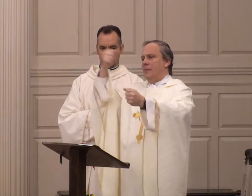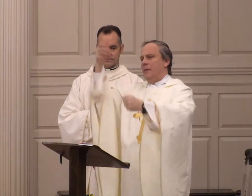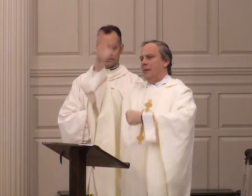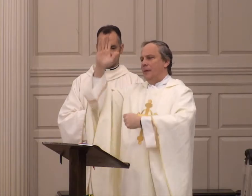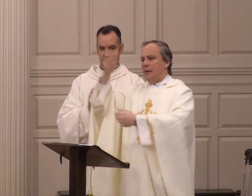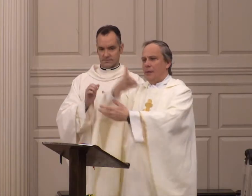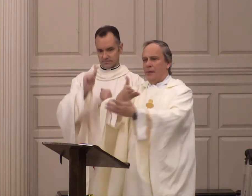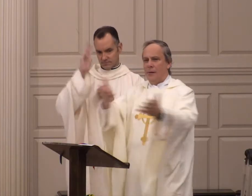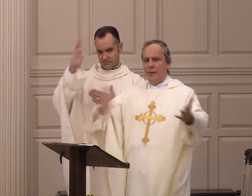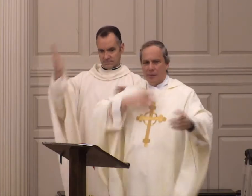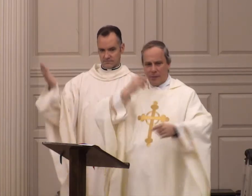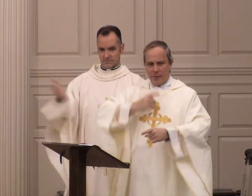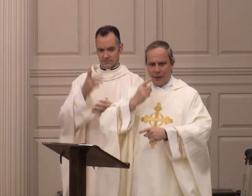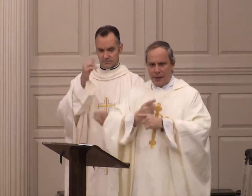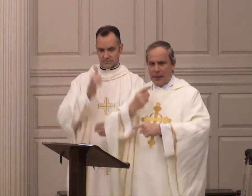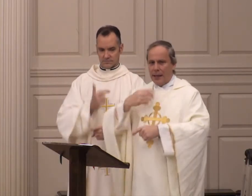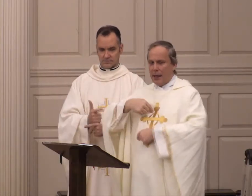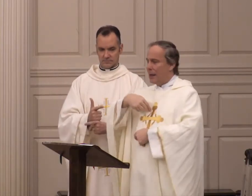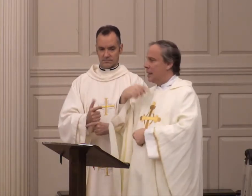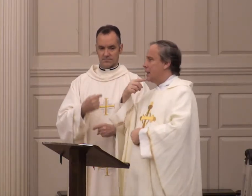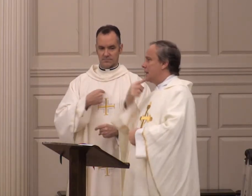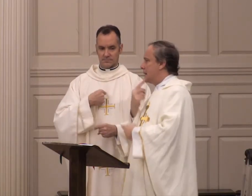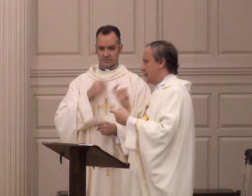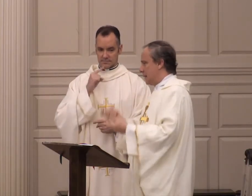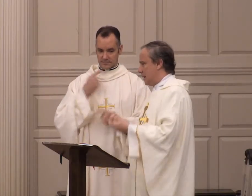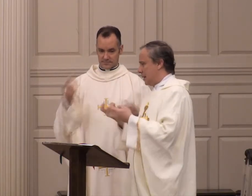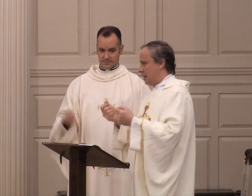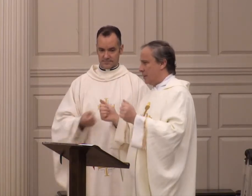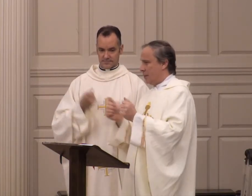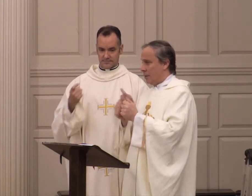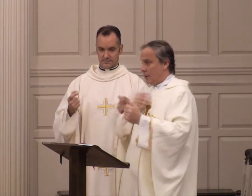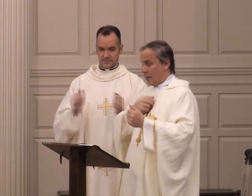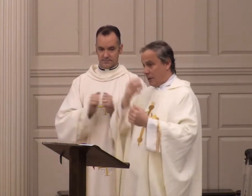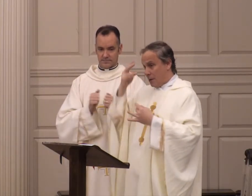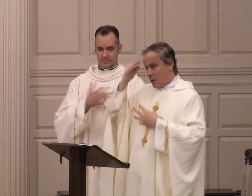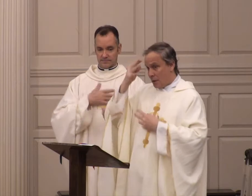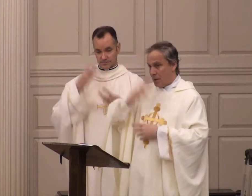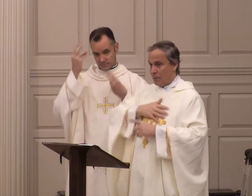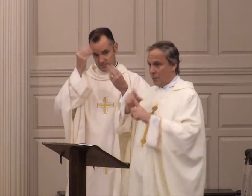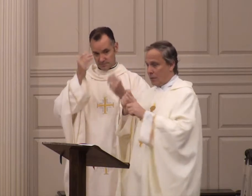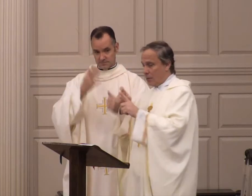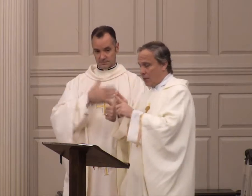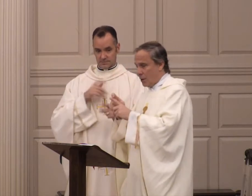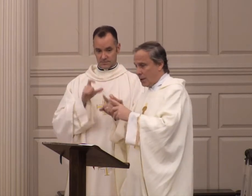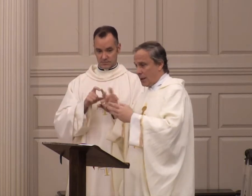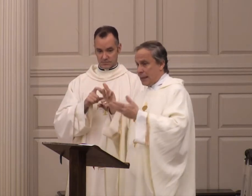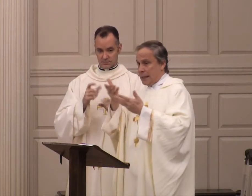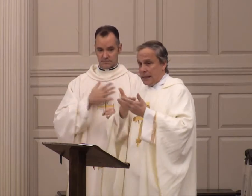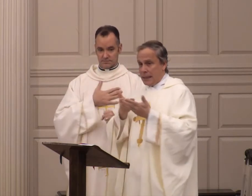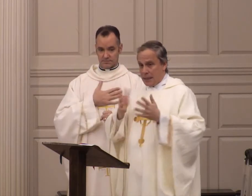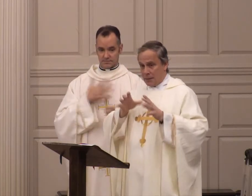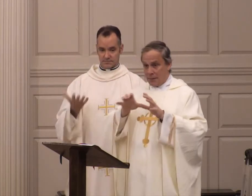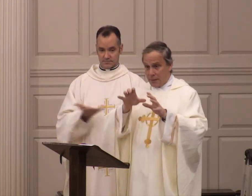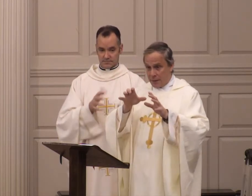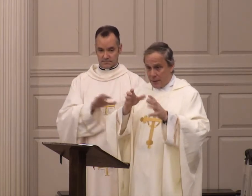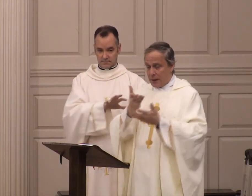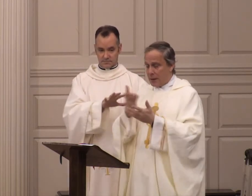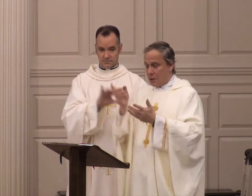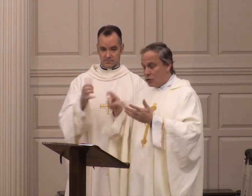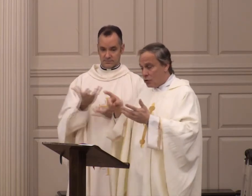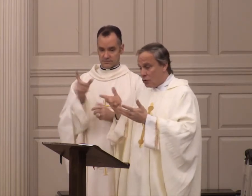I confess to Almighty God and to you, my brothers and sisters, that I have greatly sinned in my thoughts and in